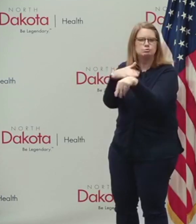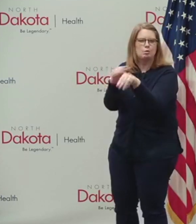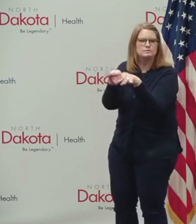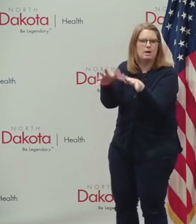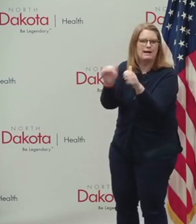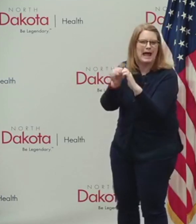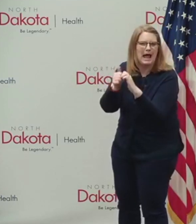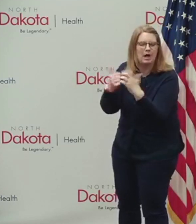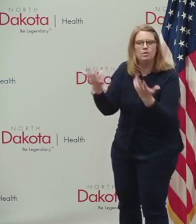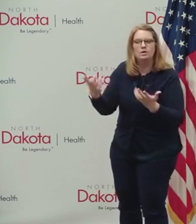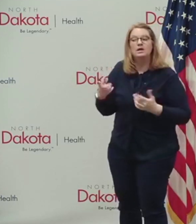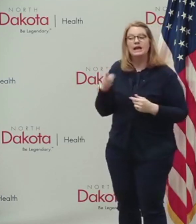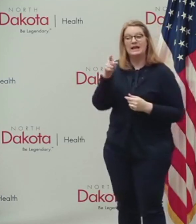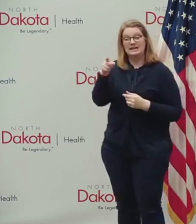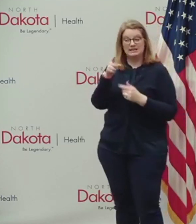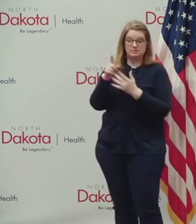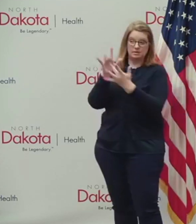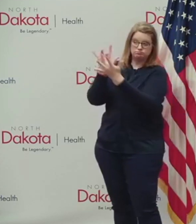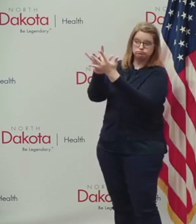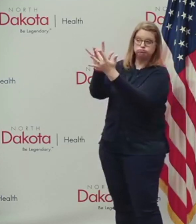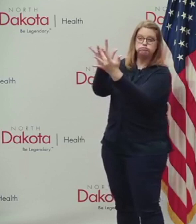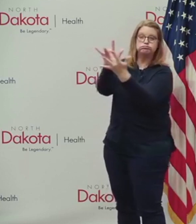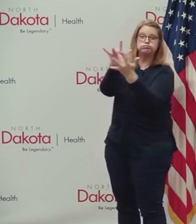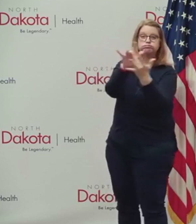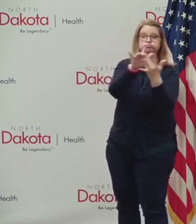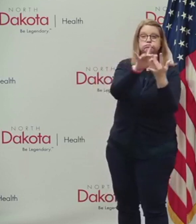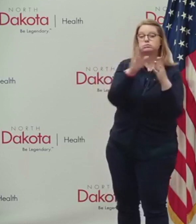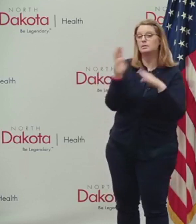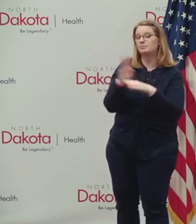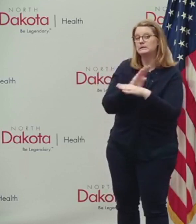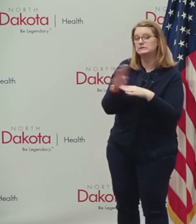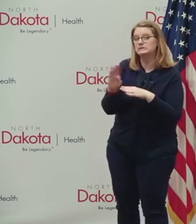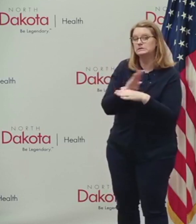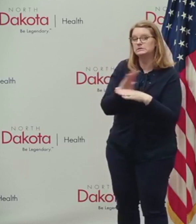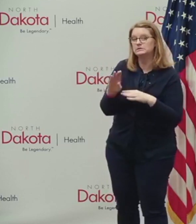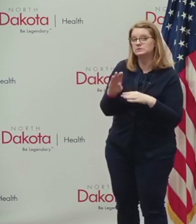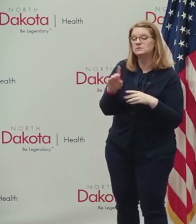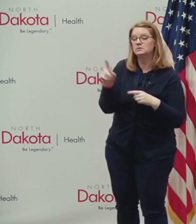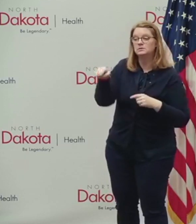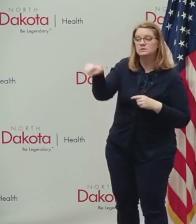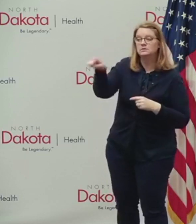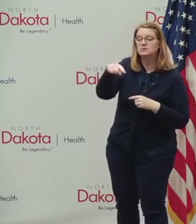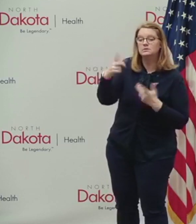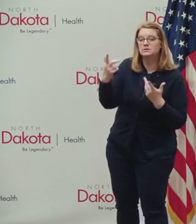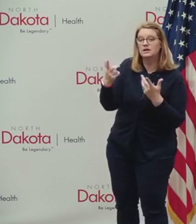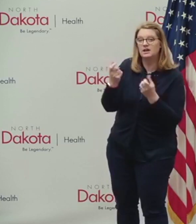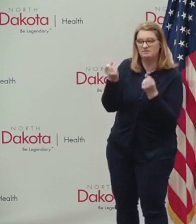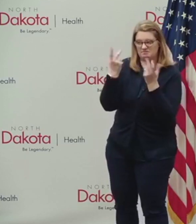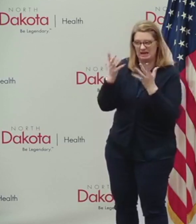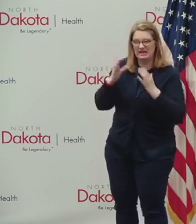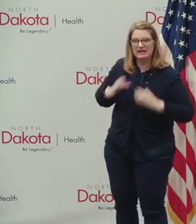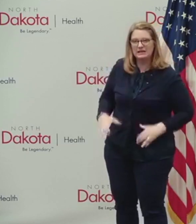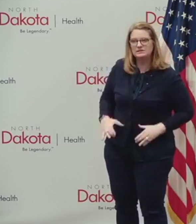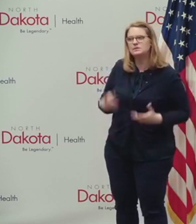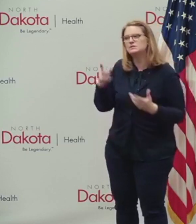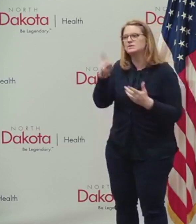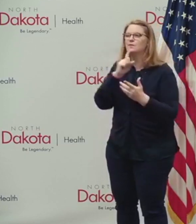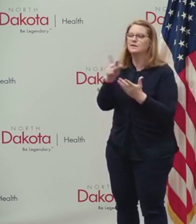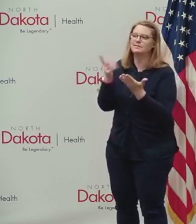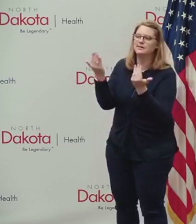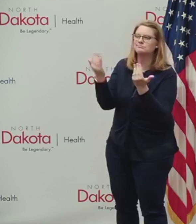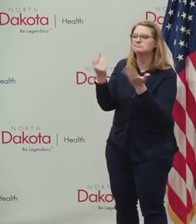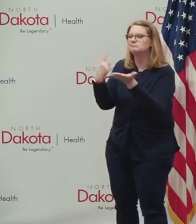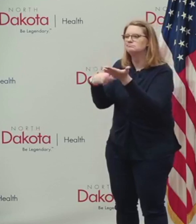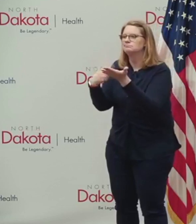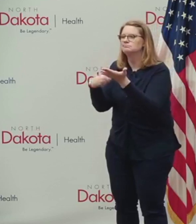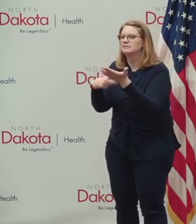been reaching out to individual businesses in their community that have large amounts of customers to talk to them about